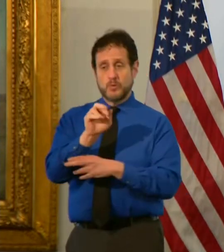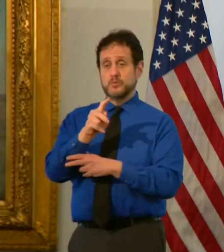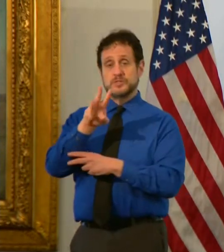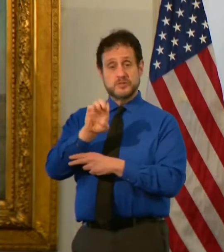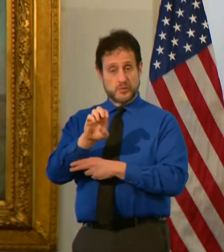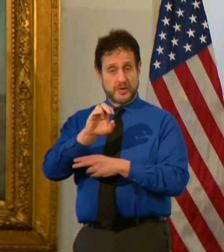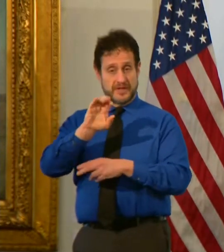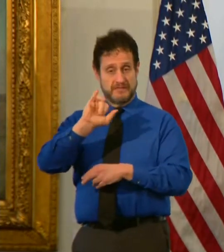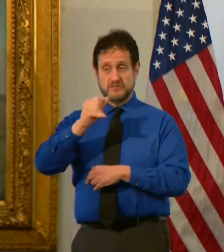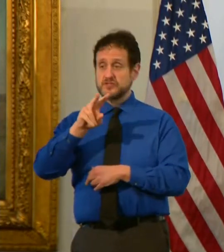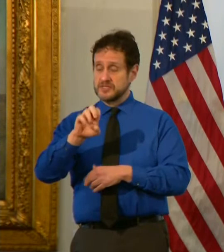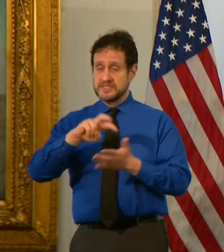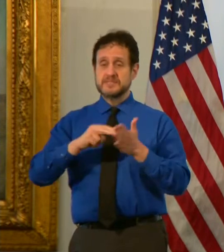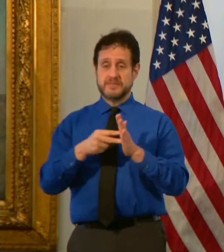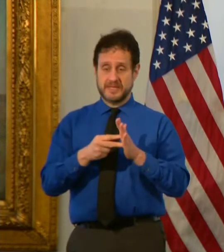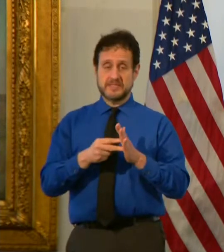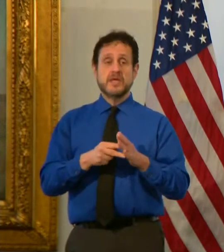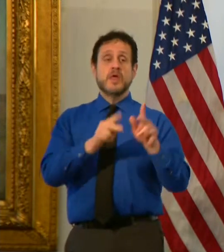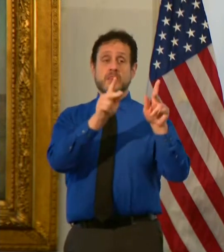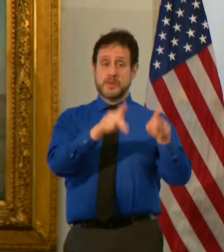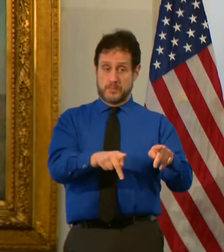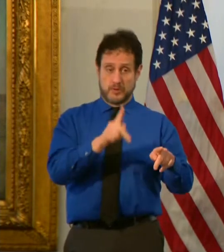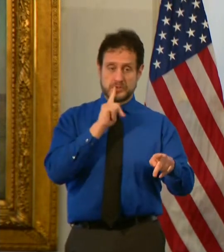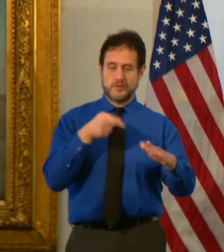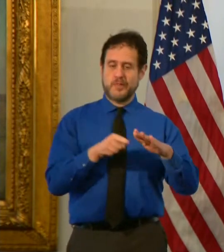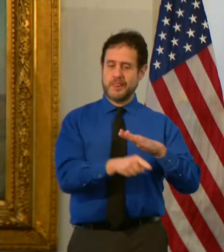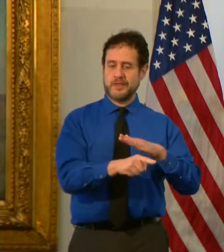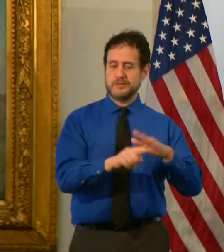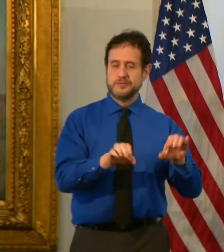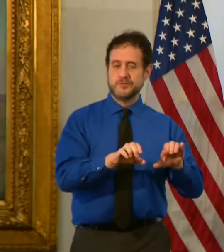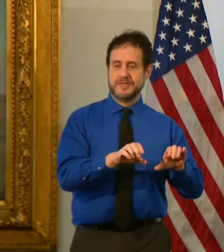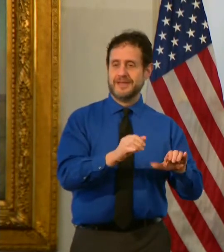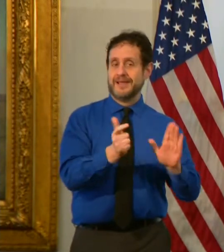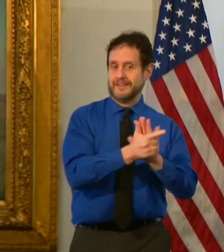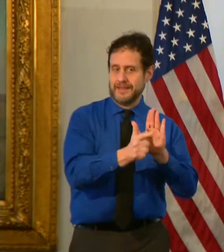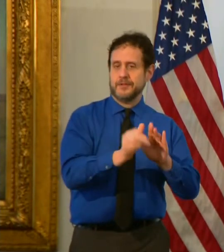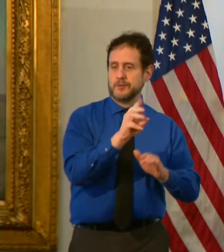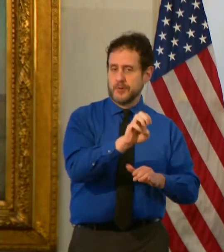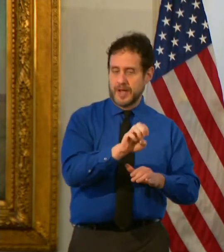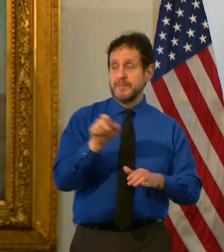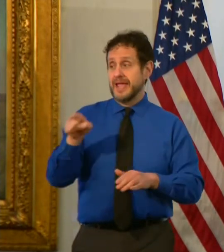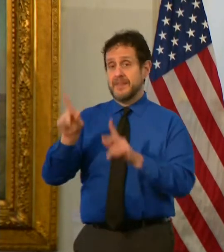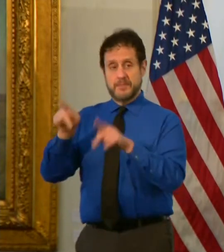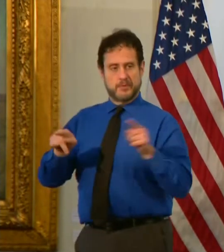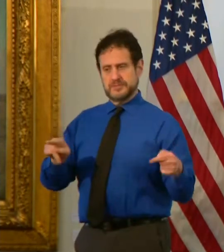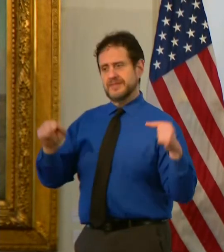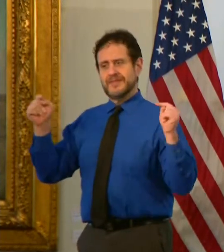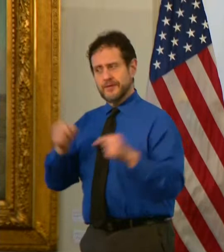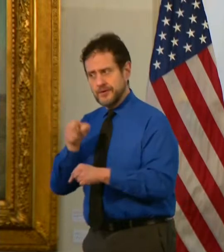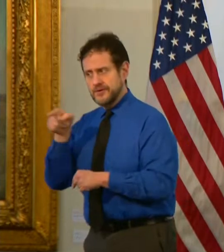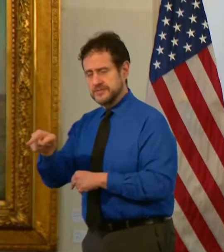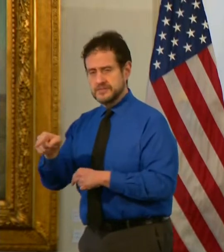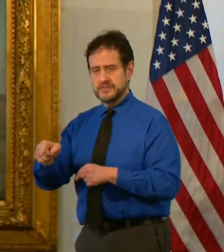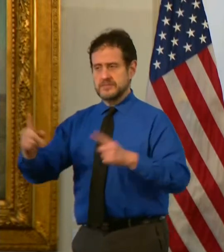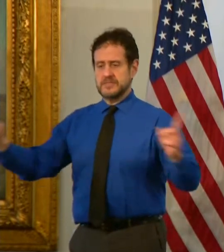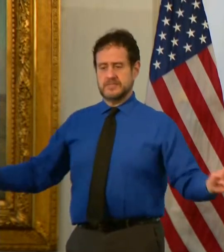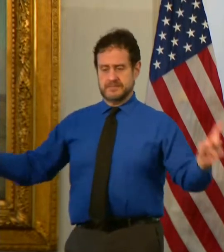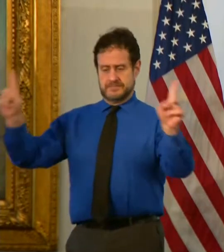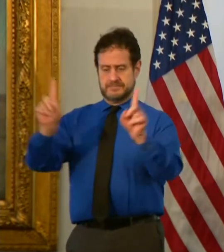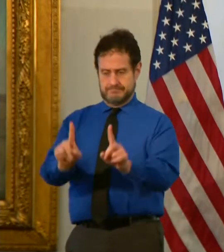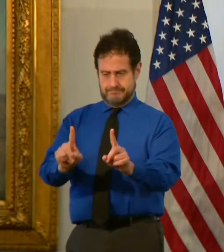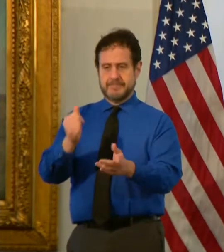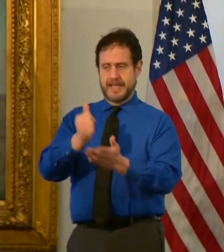person who has caused harm and the person who has been harmed all serve a purpose of being made